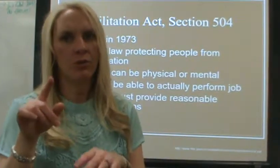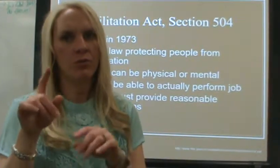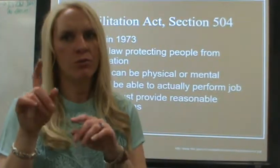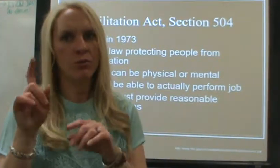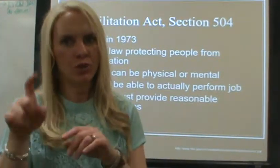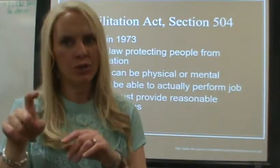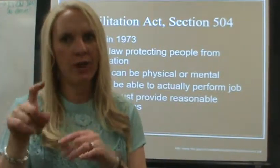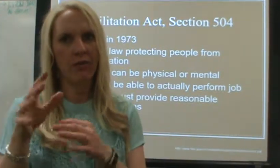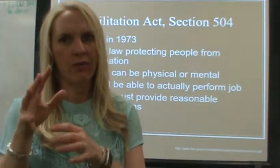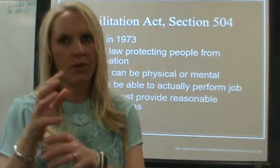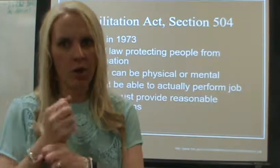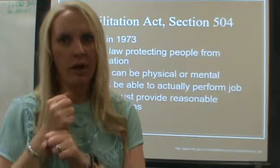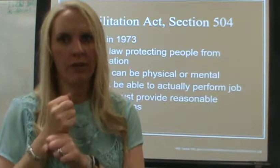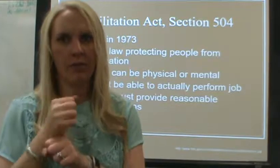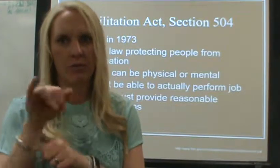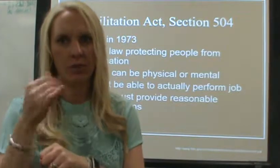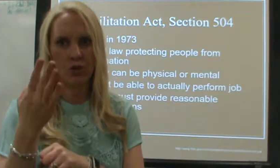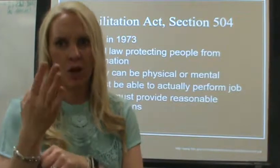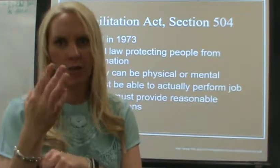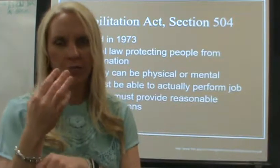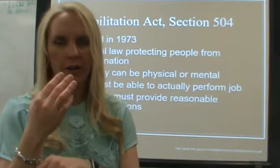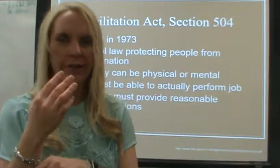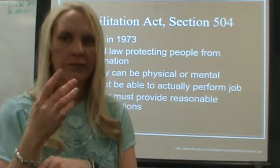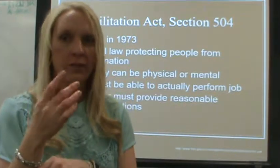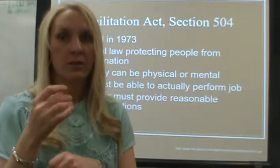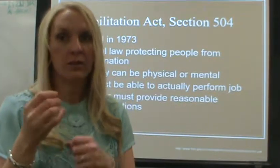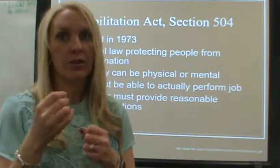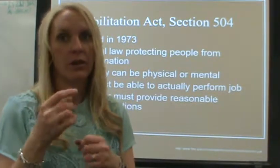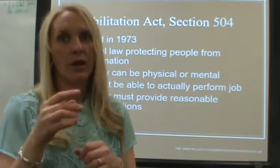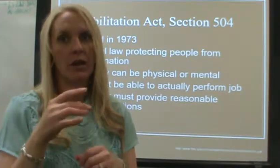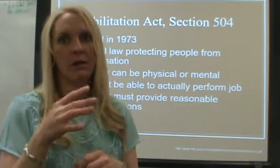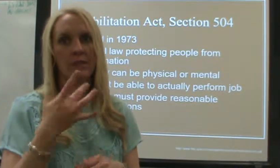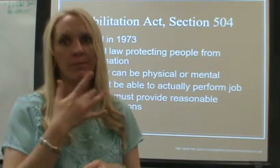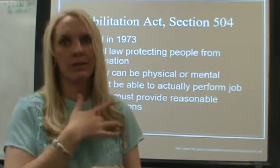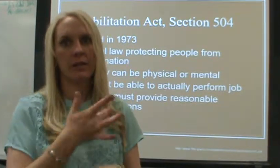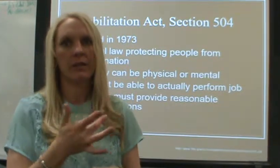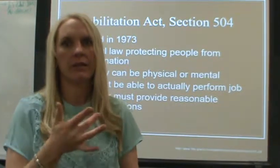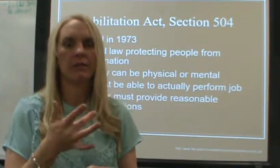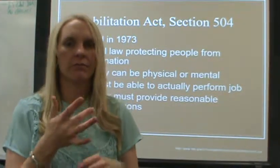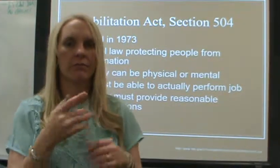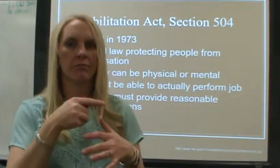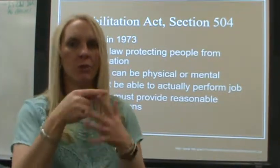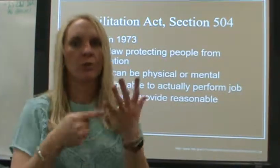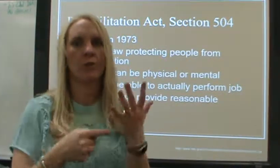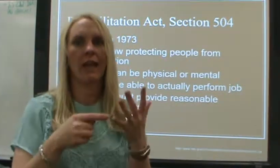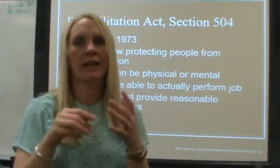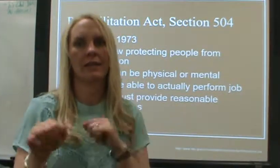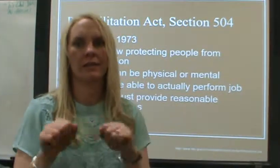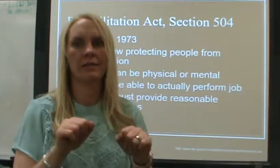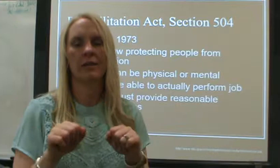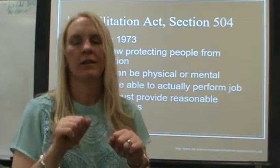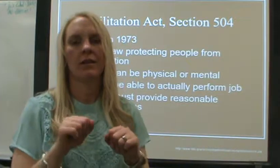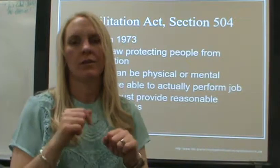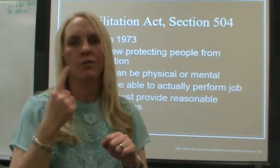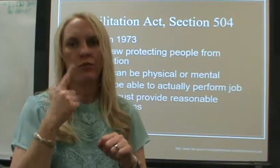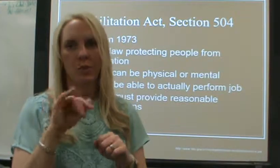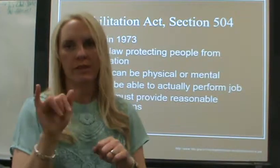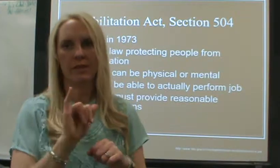you should have gotten the job, right? There are typically multiple candidates for the same